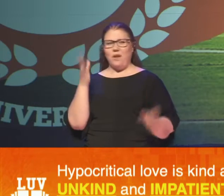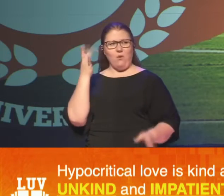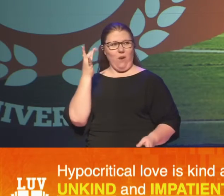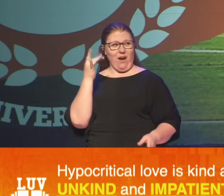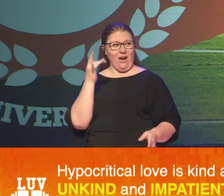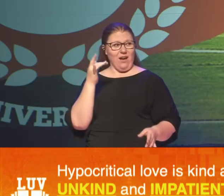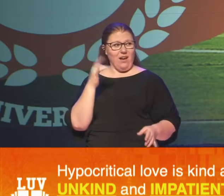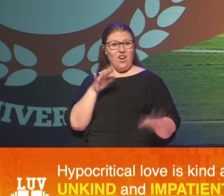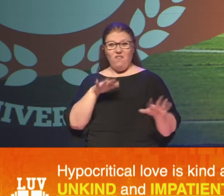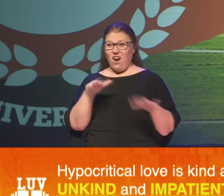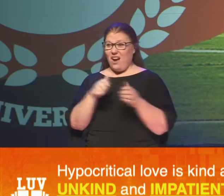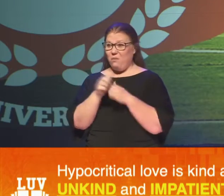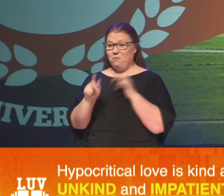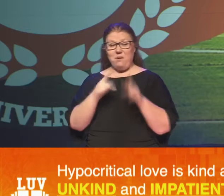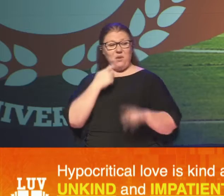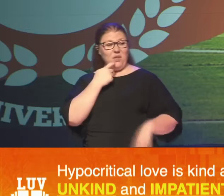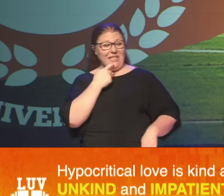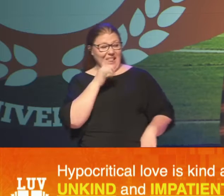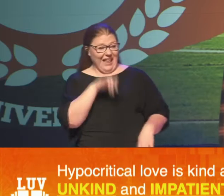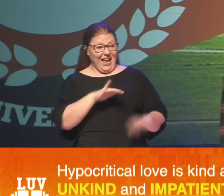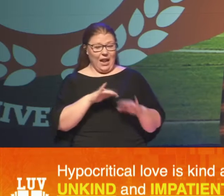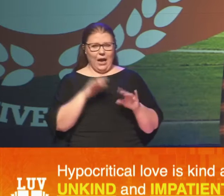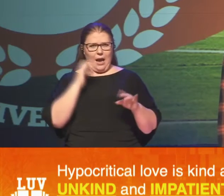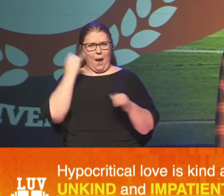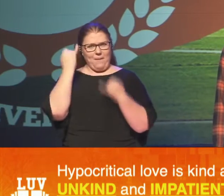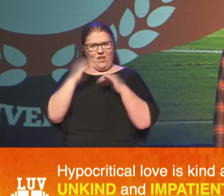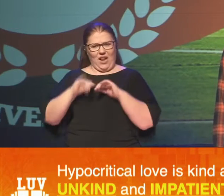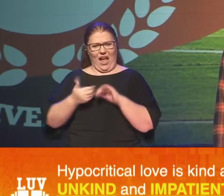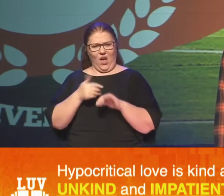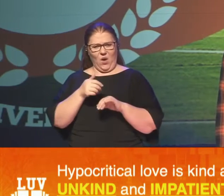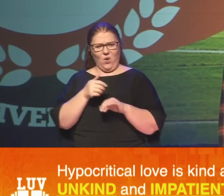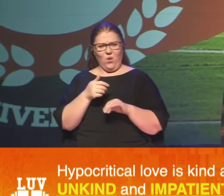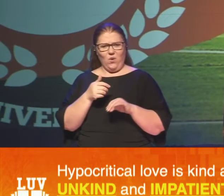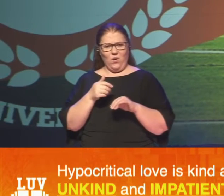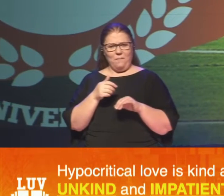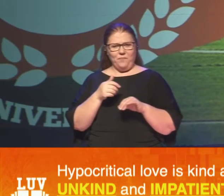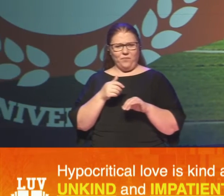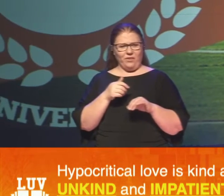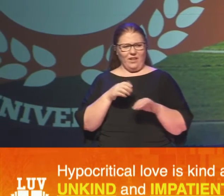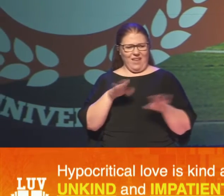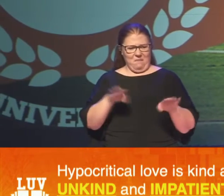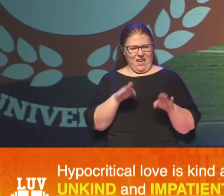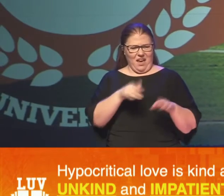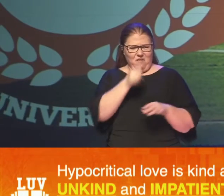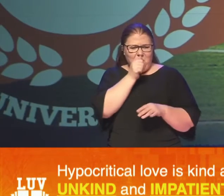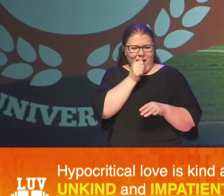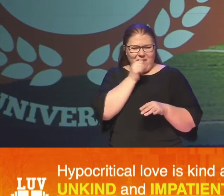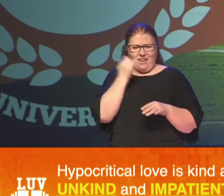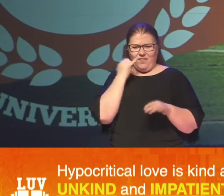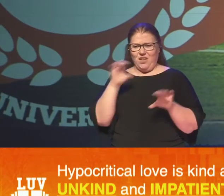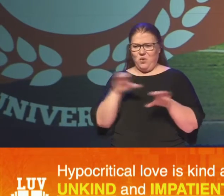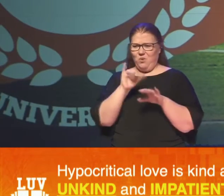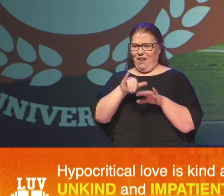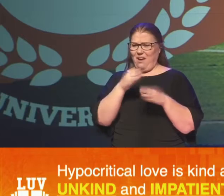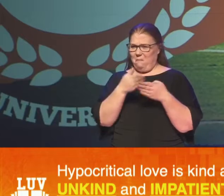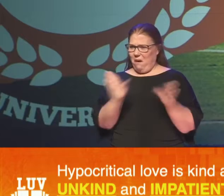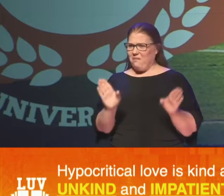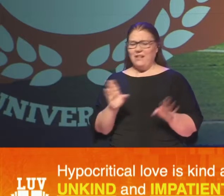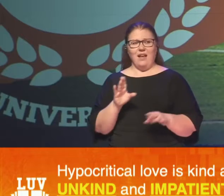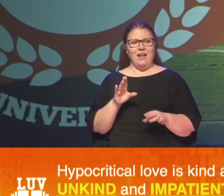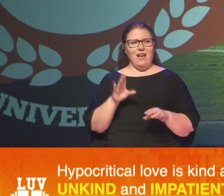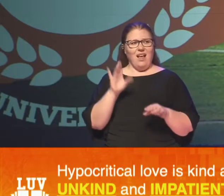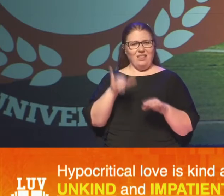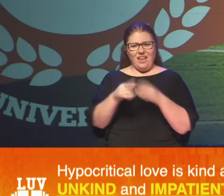been around people and you said this, imagine how they treat them privately if they do that in public. And see, that's what Paul says, no, that's loving